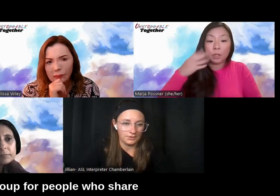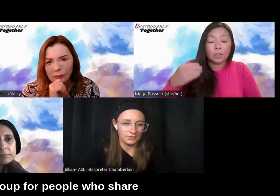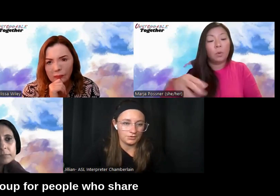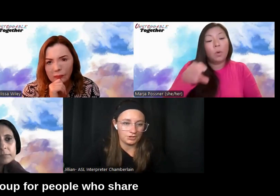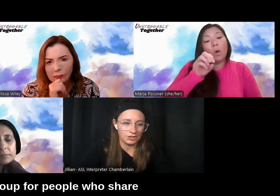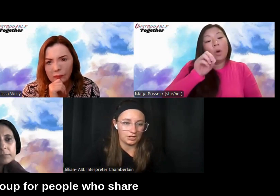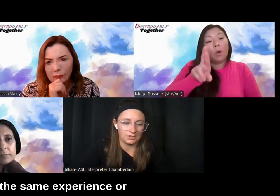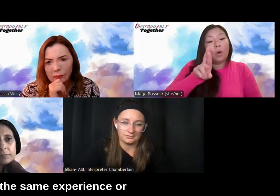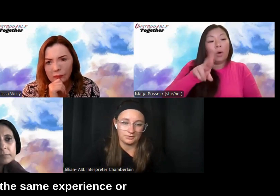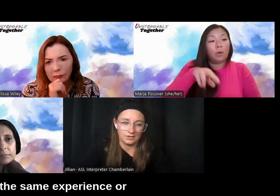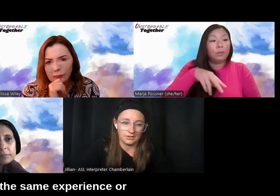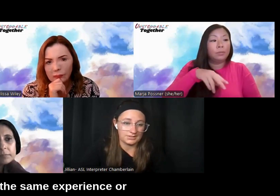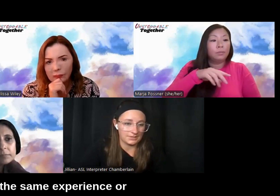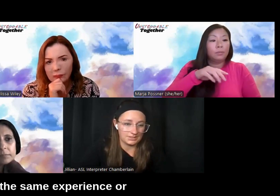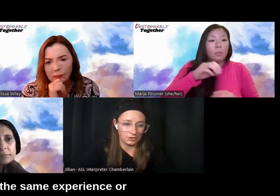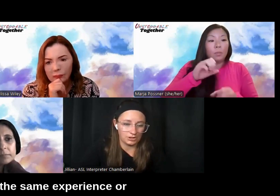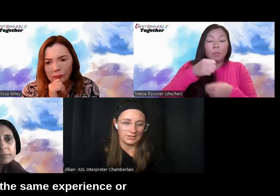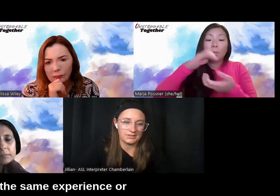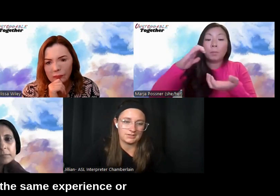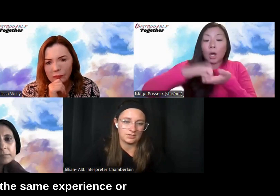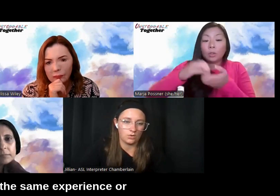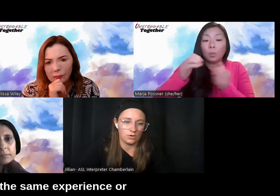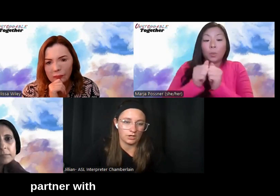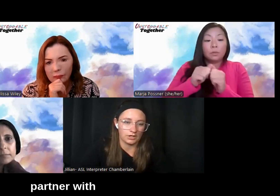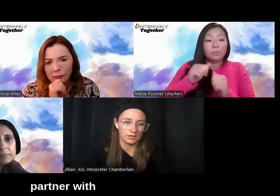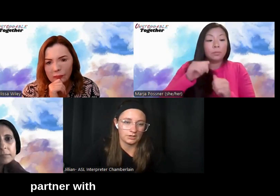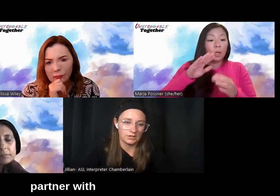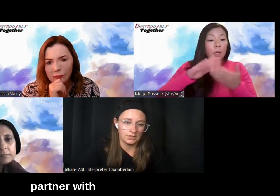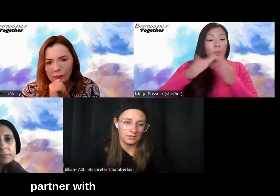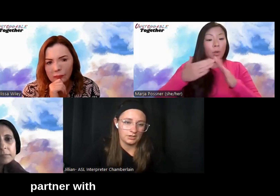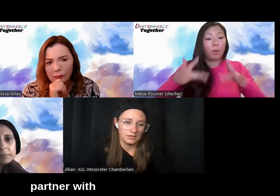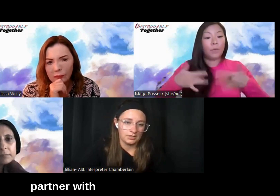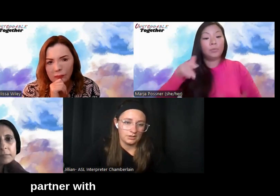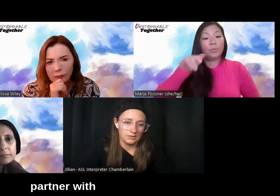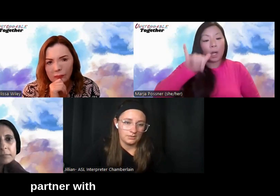for people who share the same experience, or